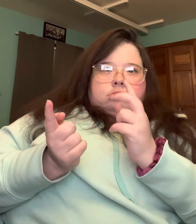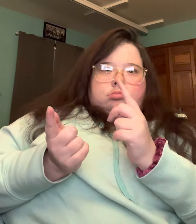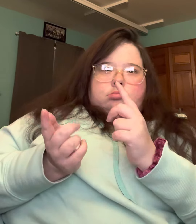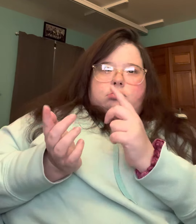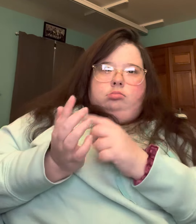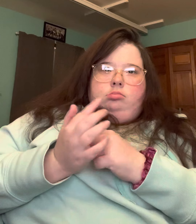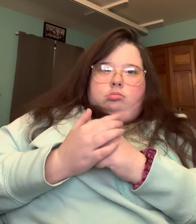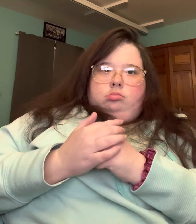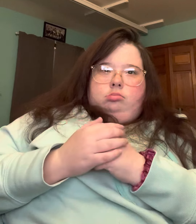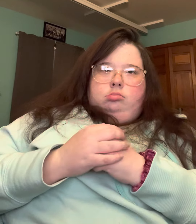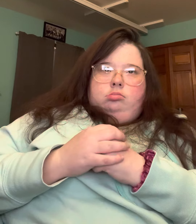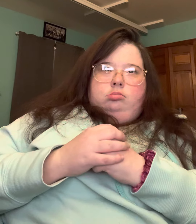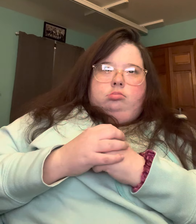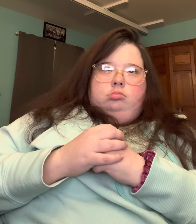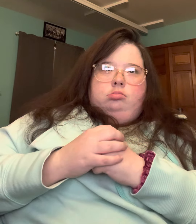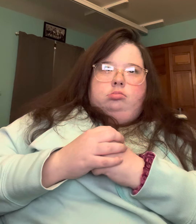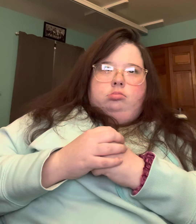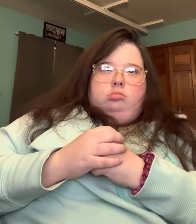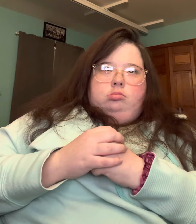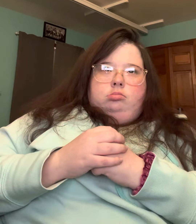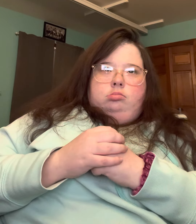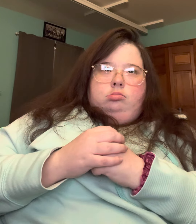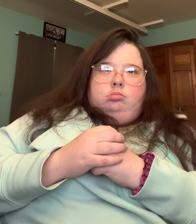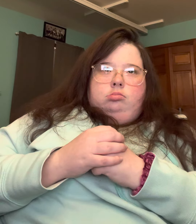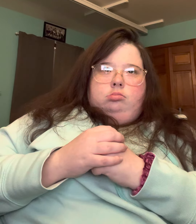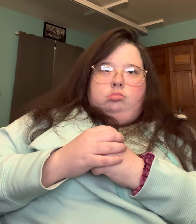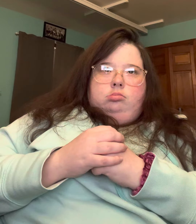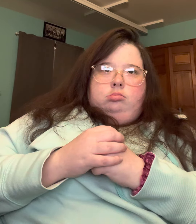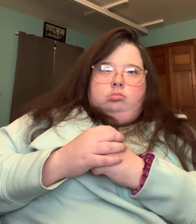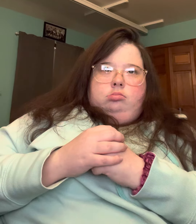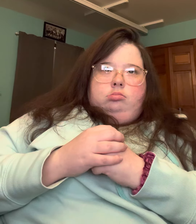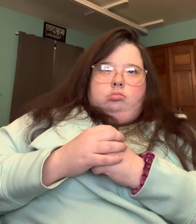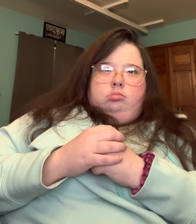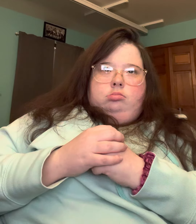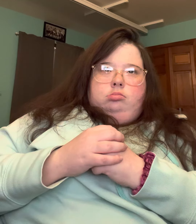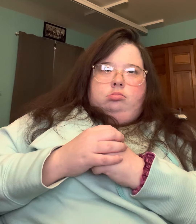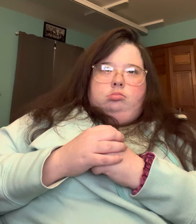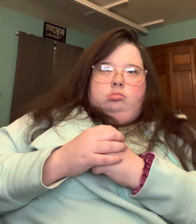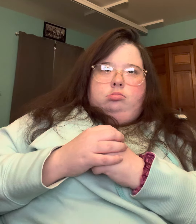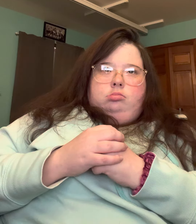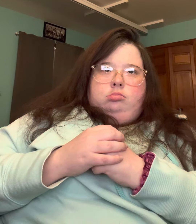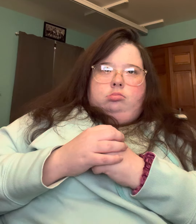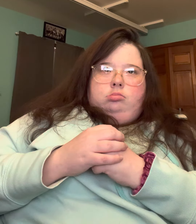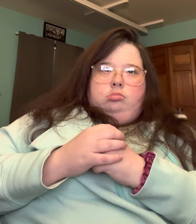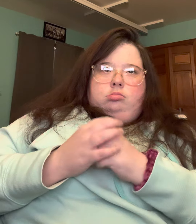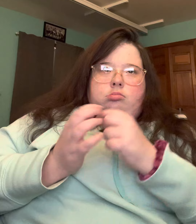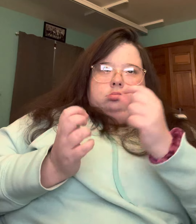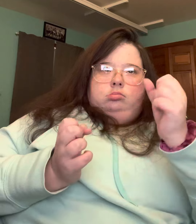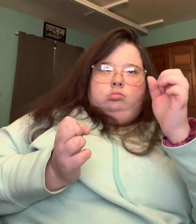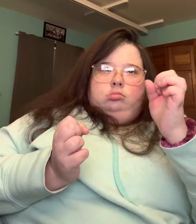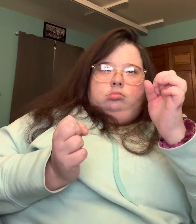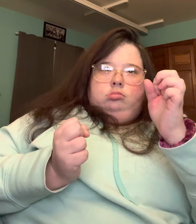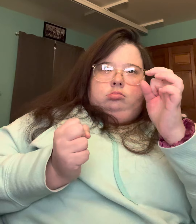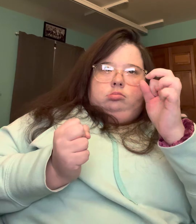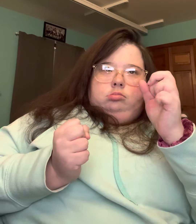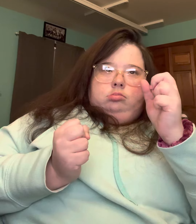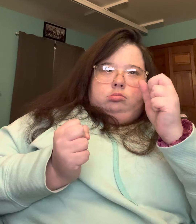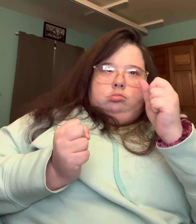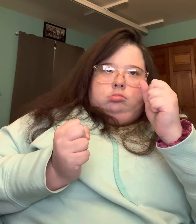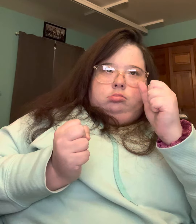Another good question is, where's the bathroom? So again, we're going to start with the word bathroom. It's a T, and you're